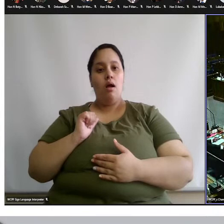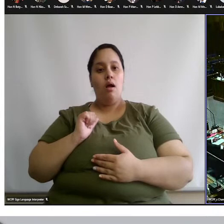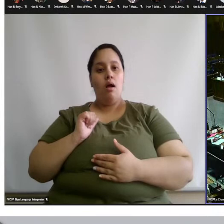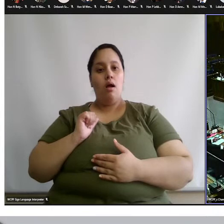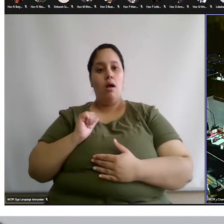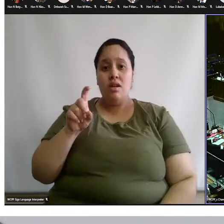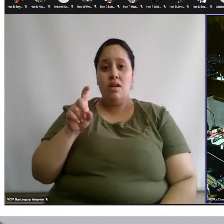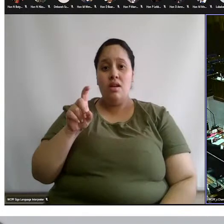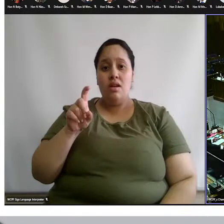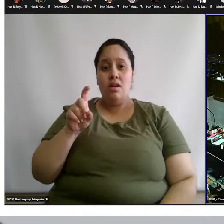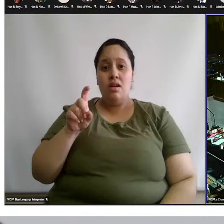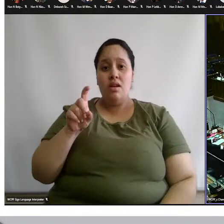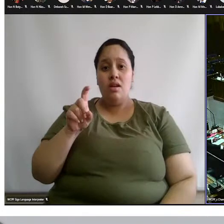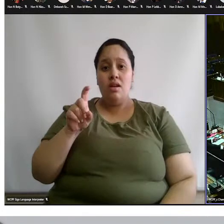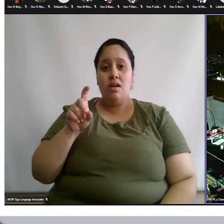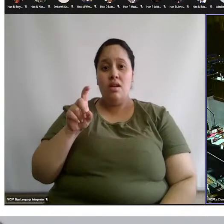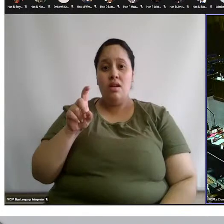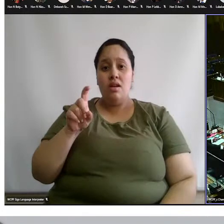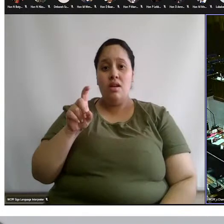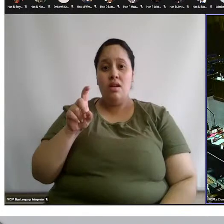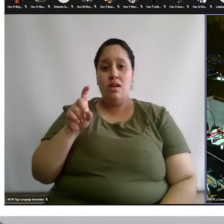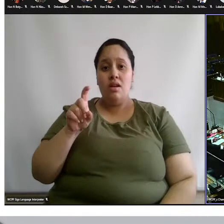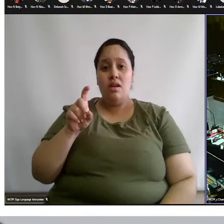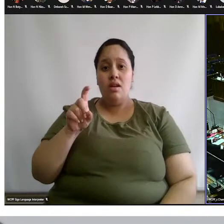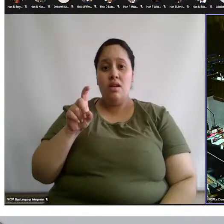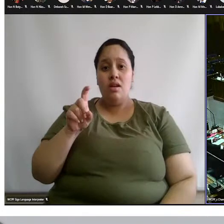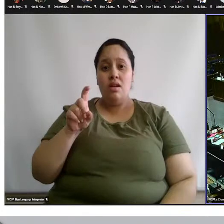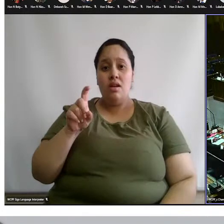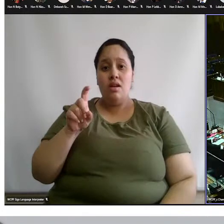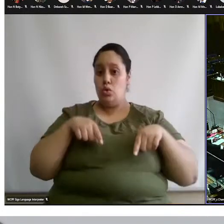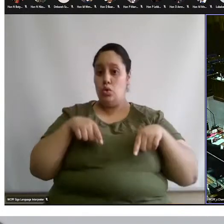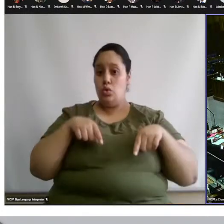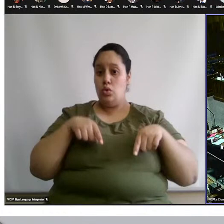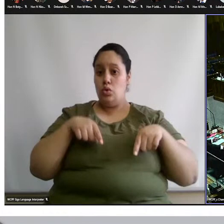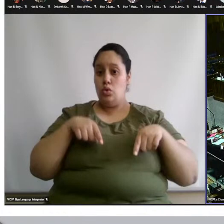the Leader of the Opposition during an interpellation?